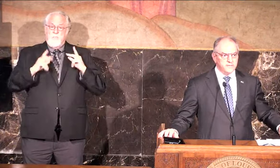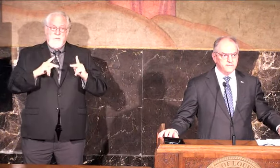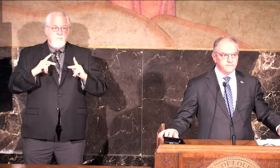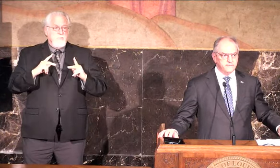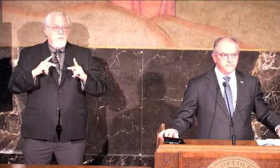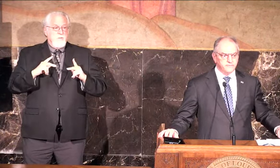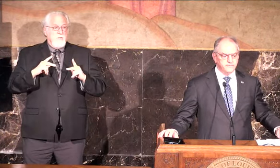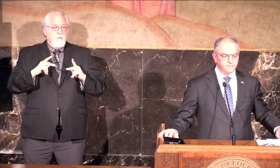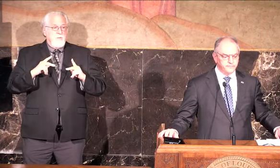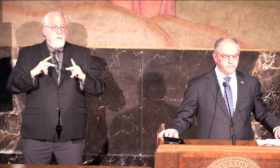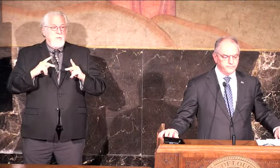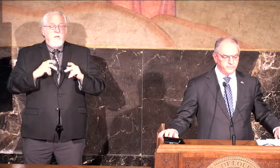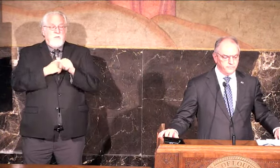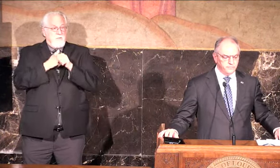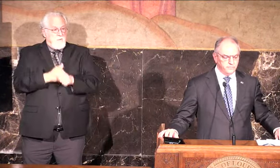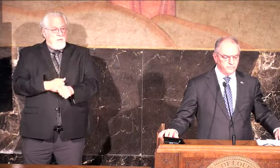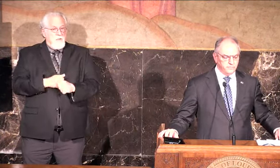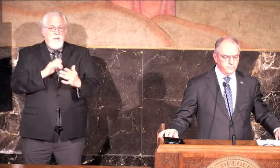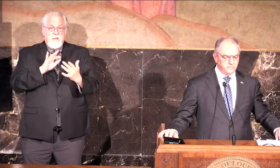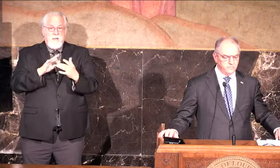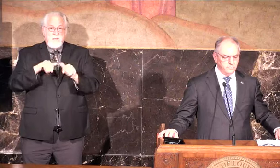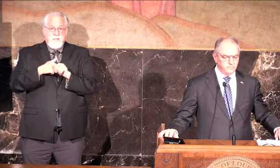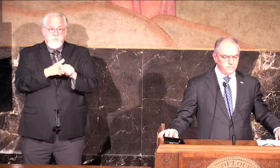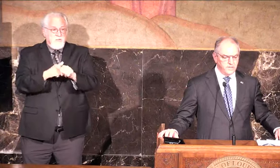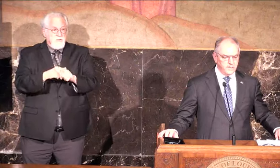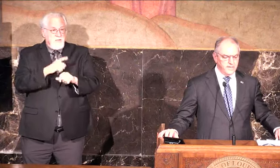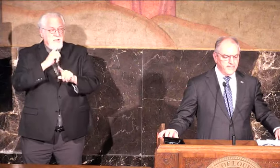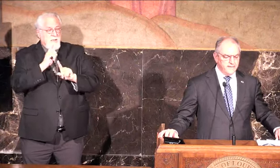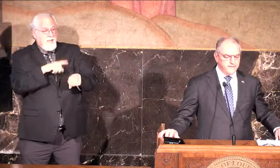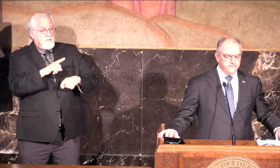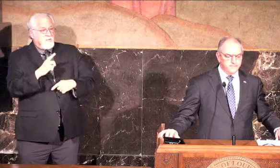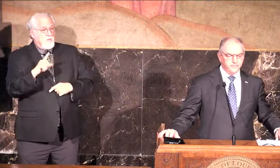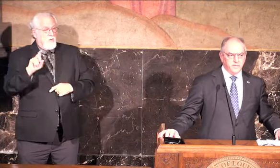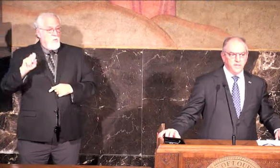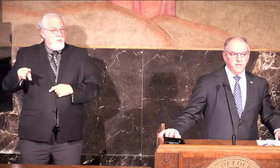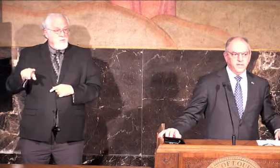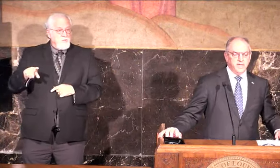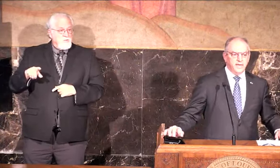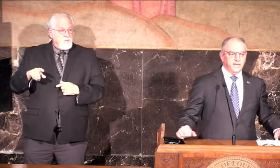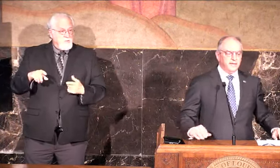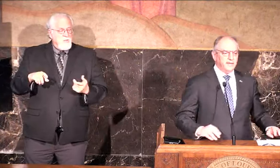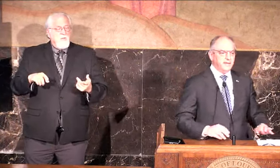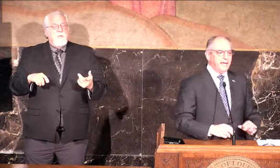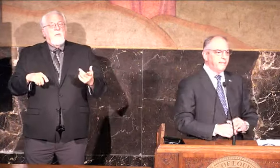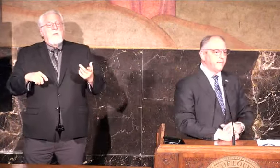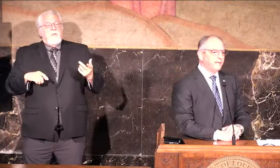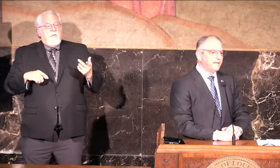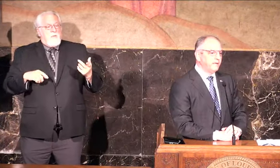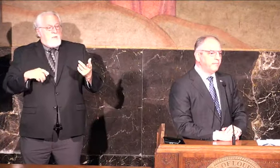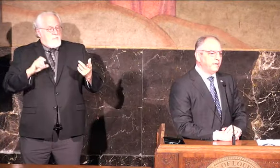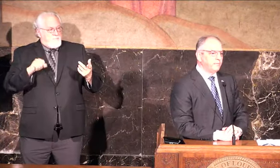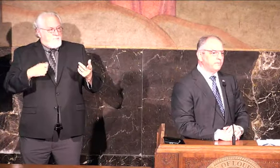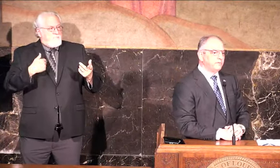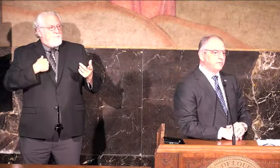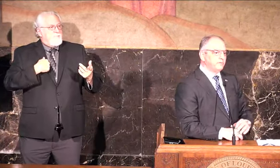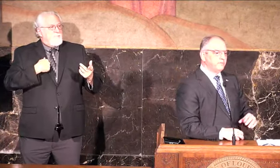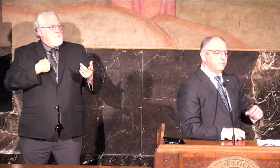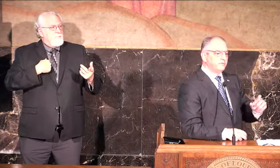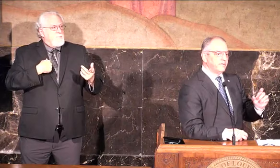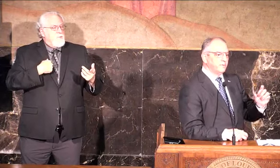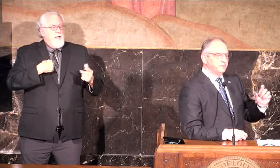especially complying with contact tracing and answering the questions the stakeholders are asking? Yeah, and I'm not going to be able